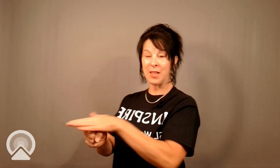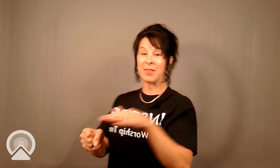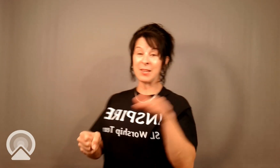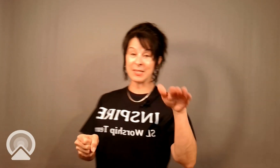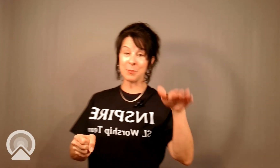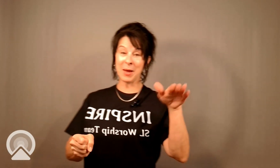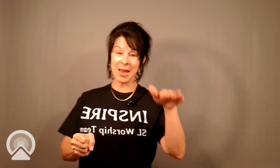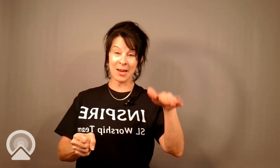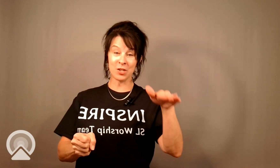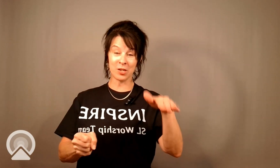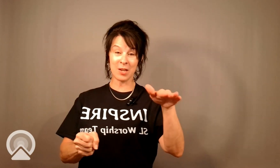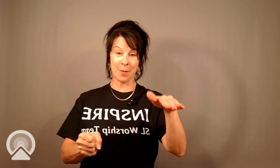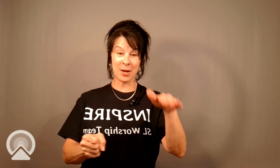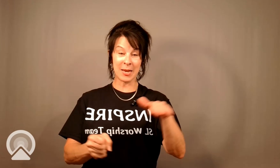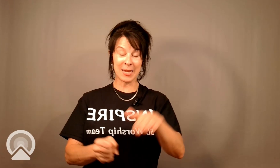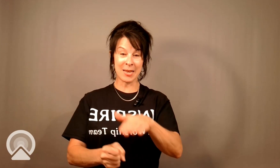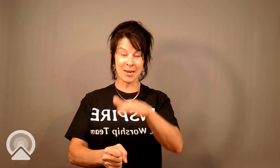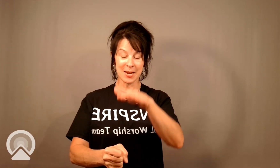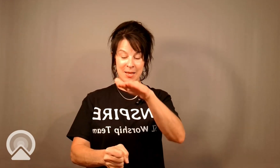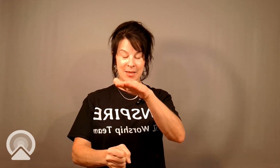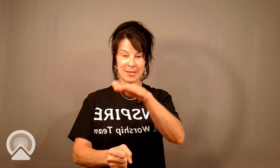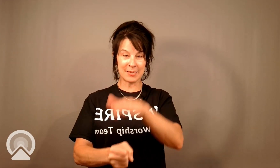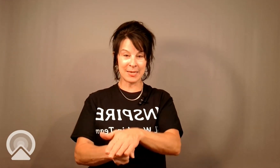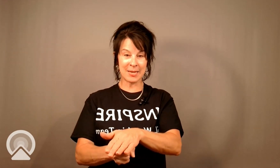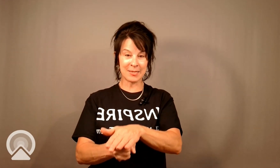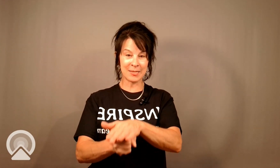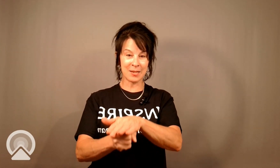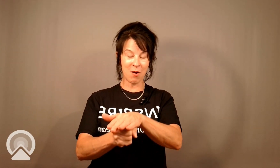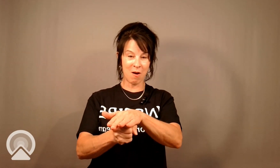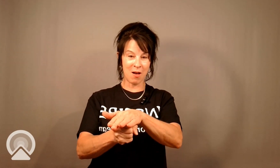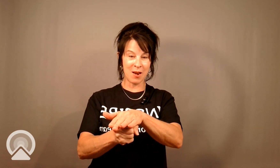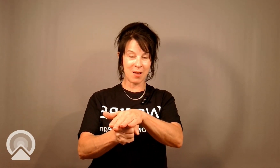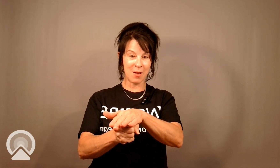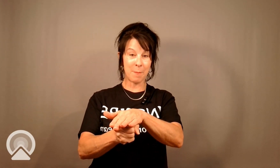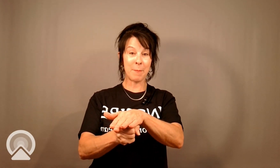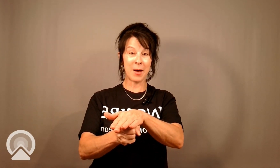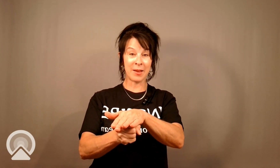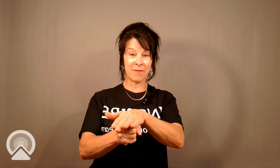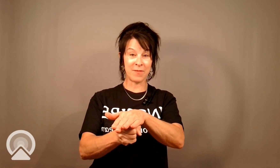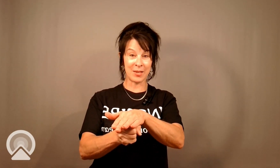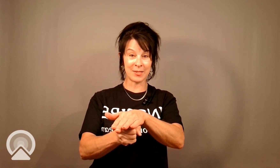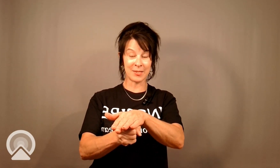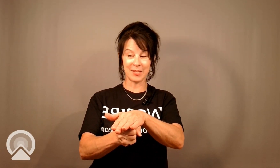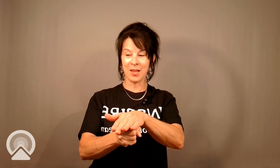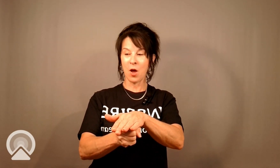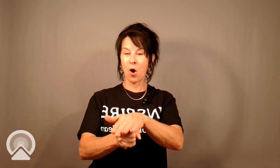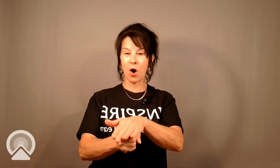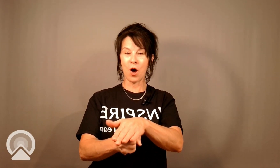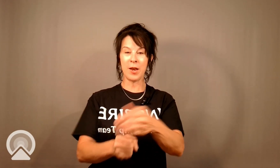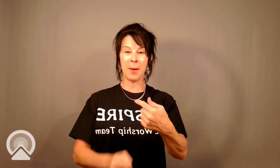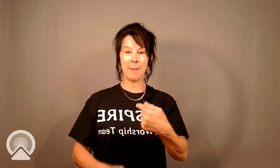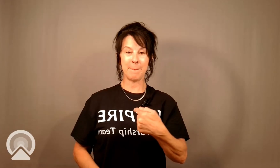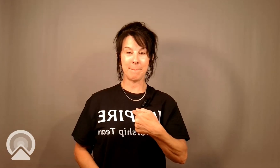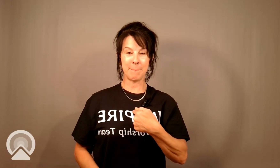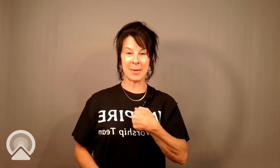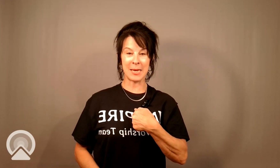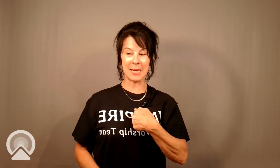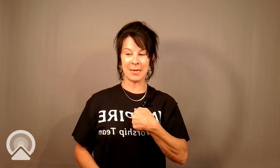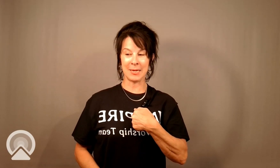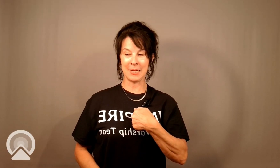This is my action dominant hand that sits on my fist. On me.